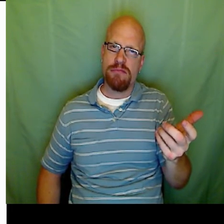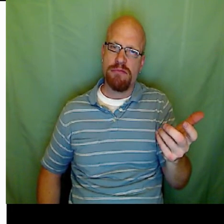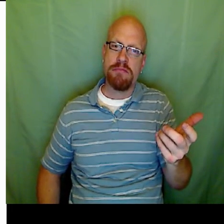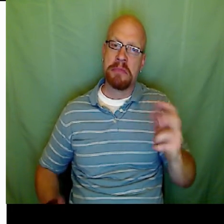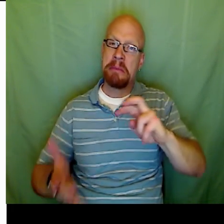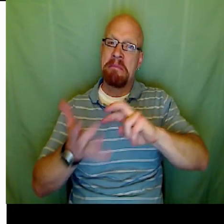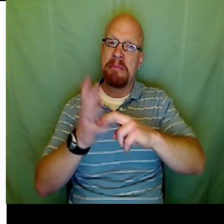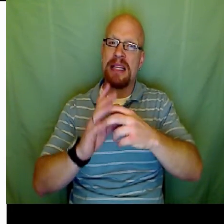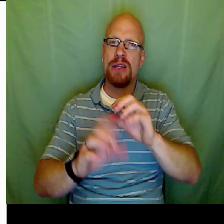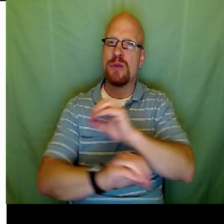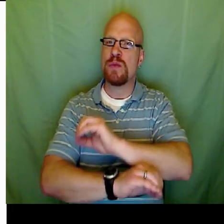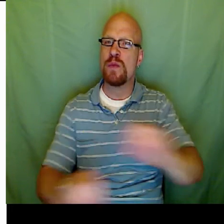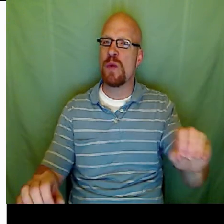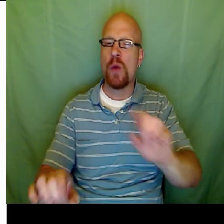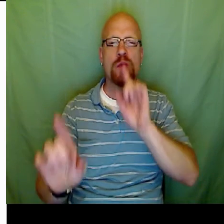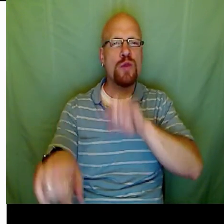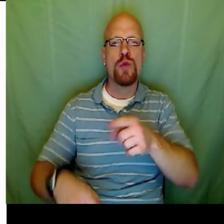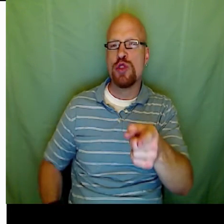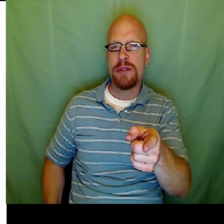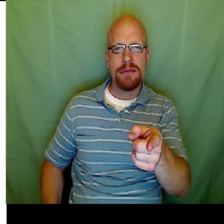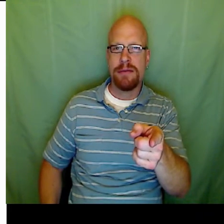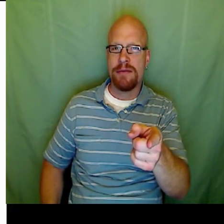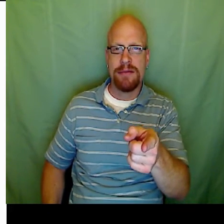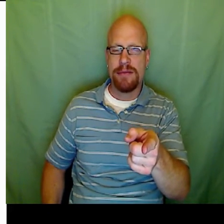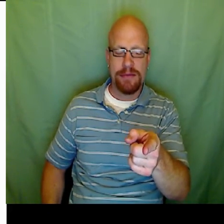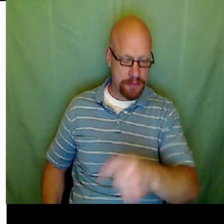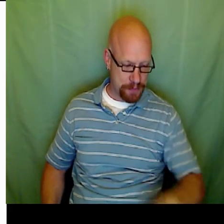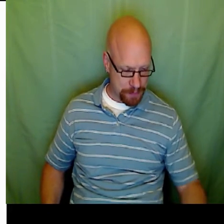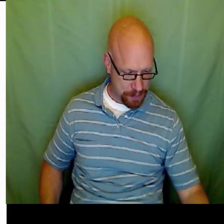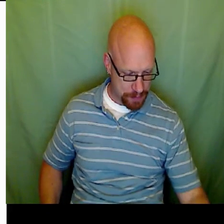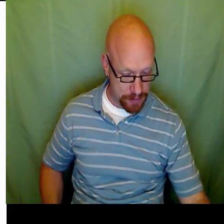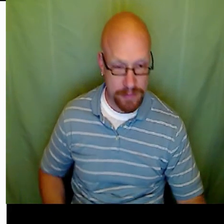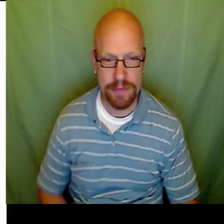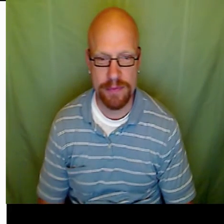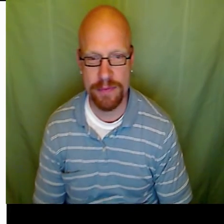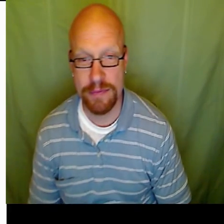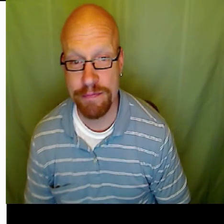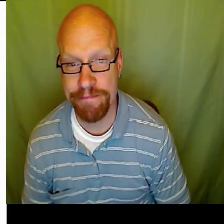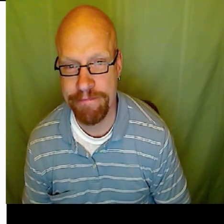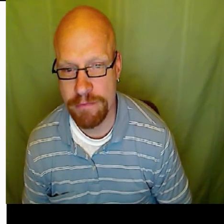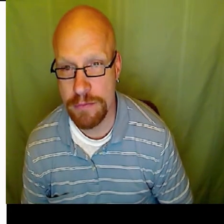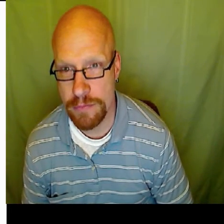false. So we say the system has no solution.